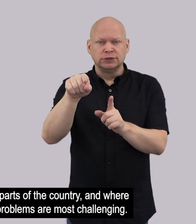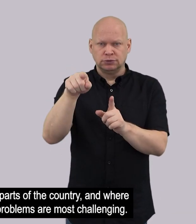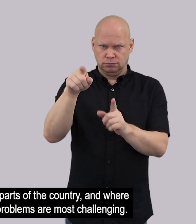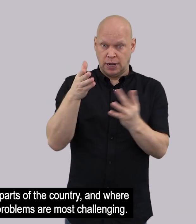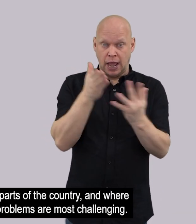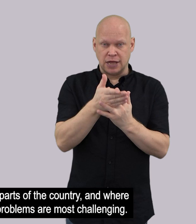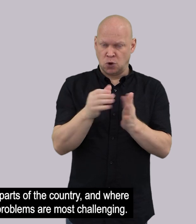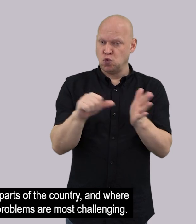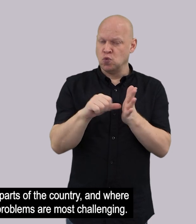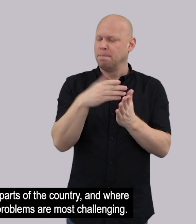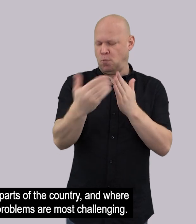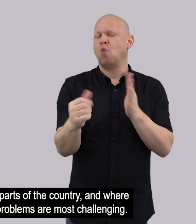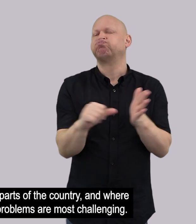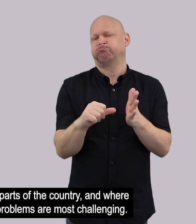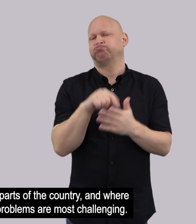where access problems are most challenging.